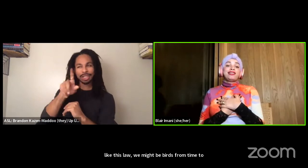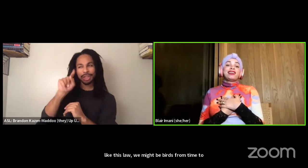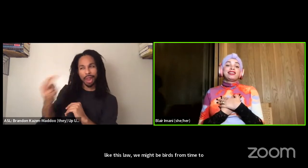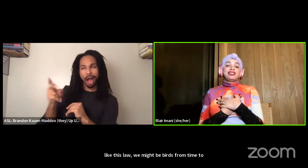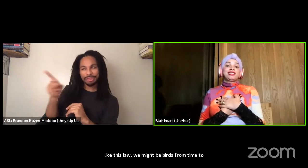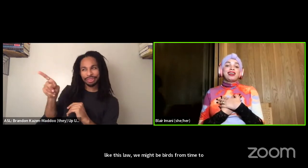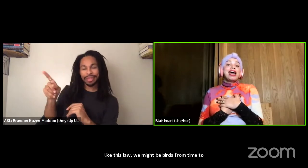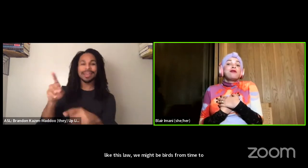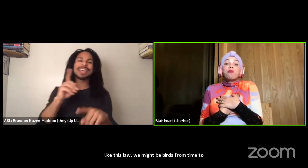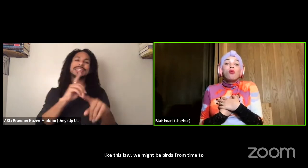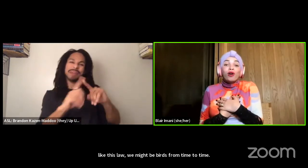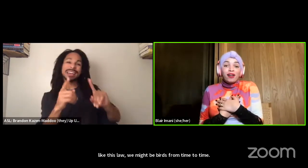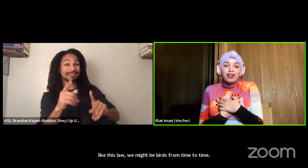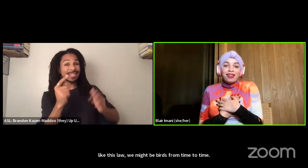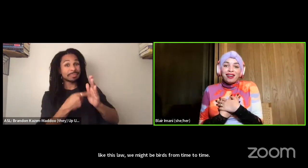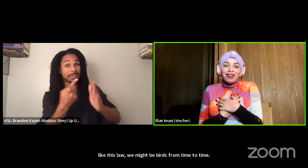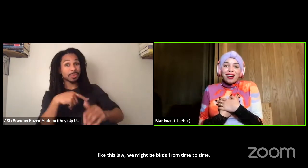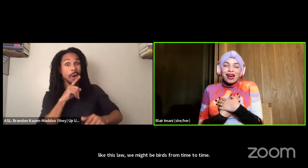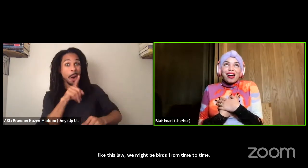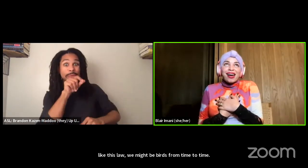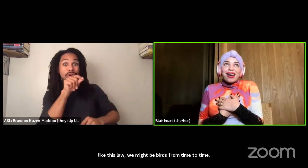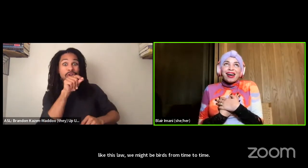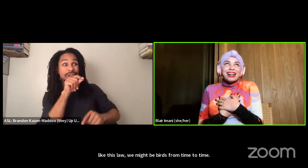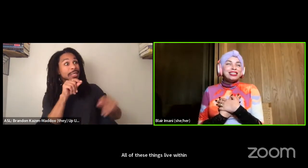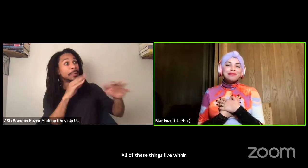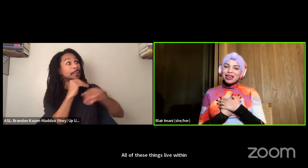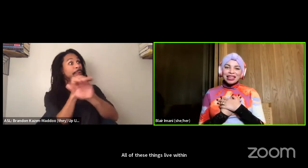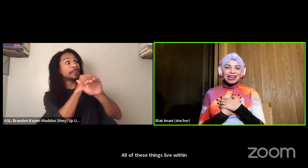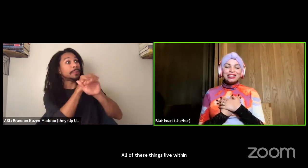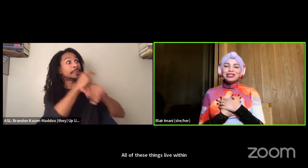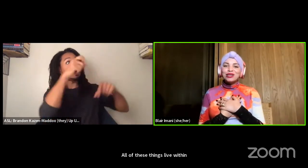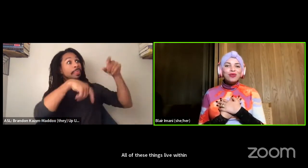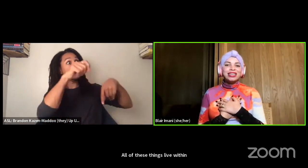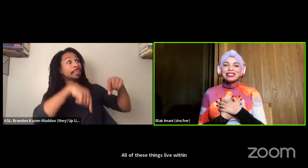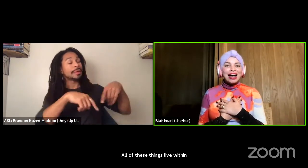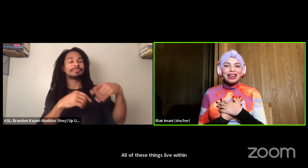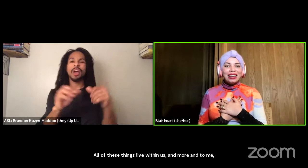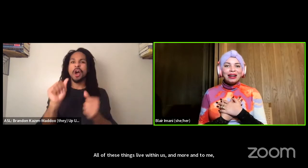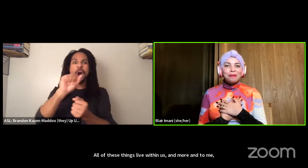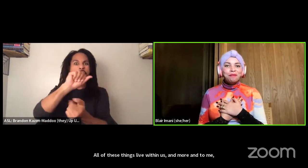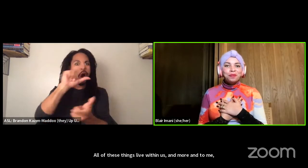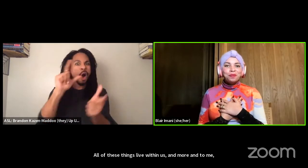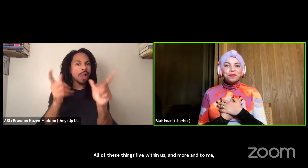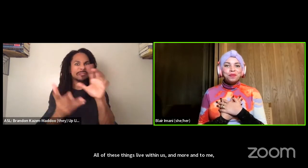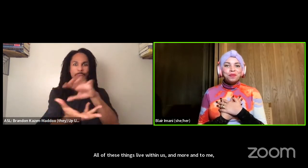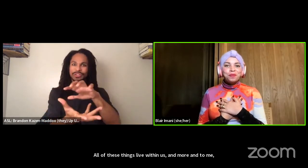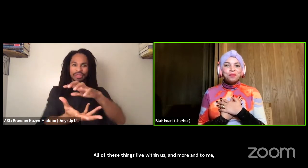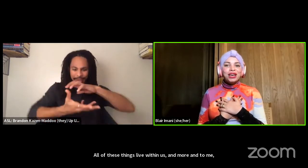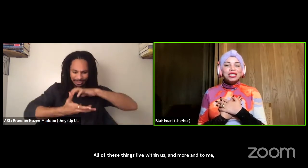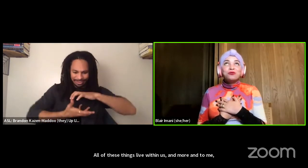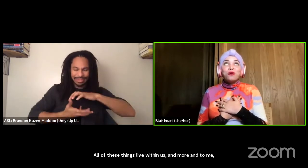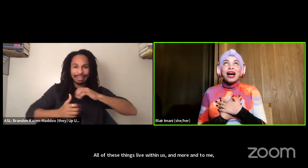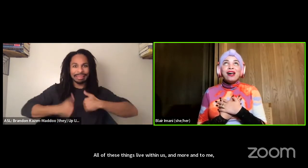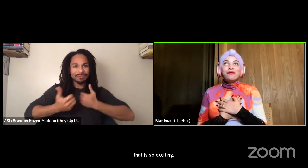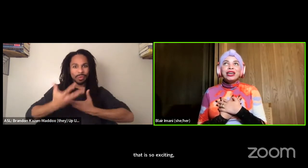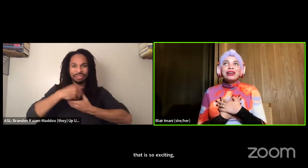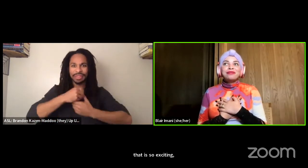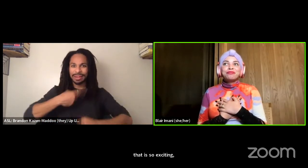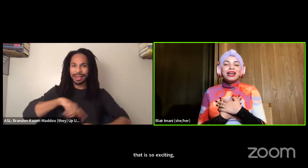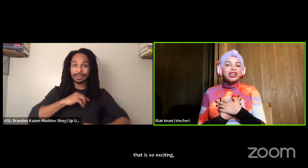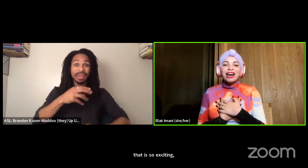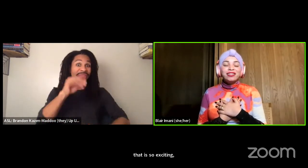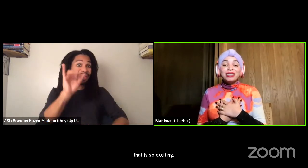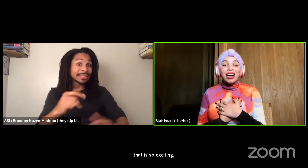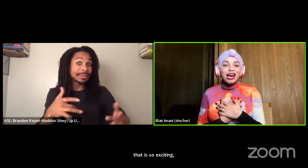things live within us and more. And to me, that is so exciting. Because while